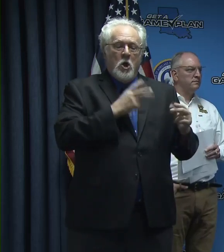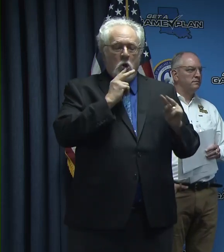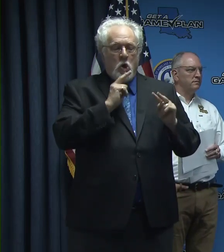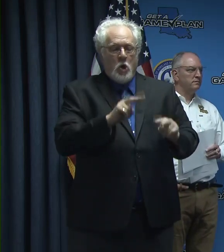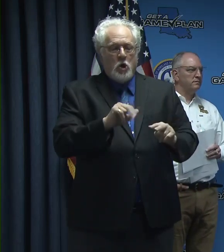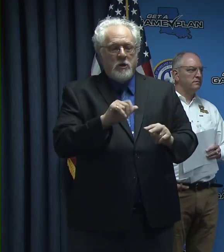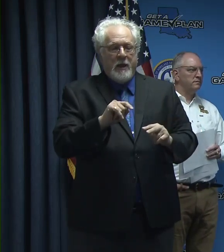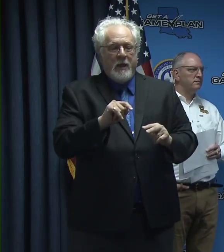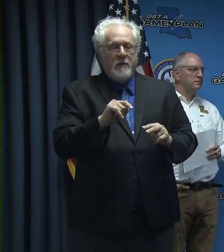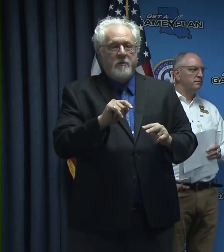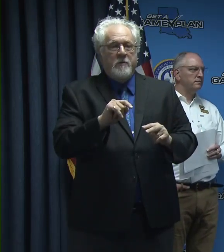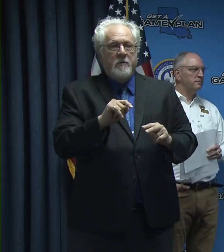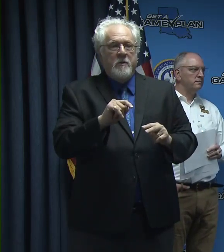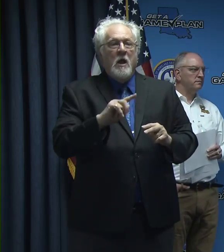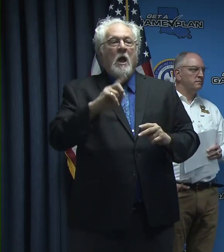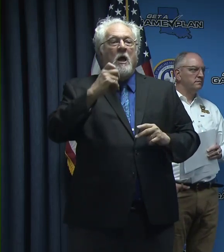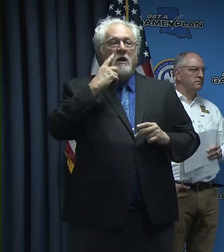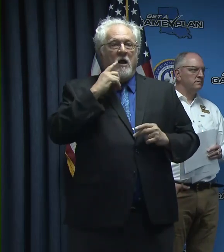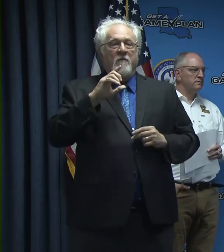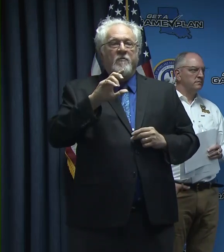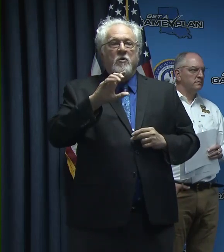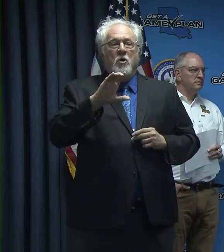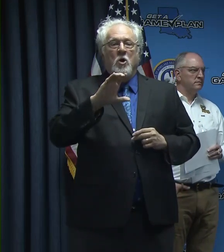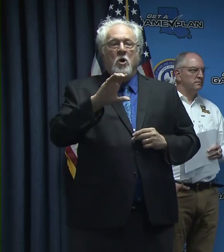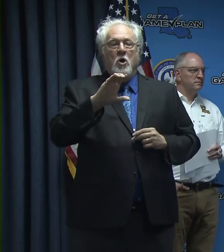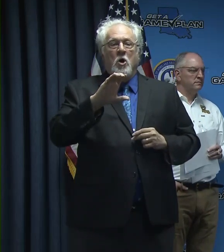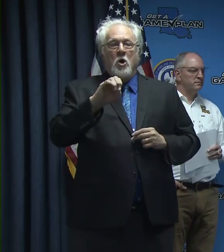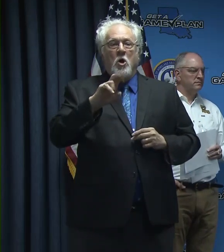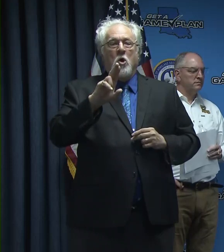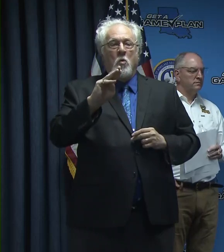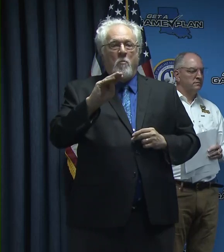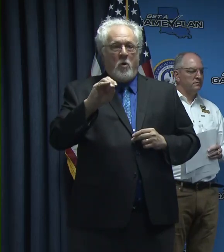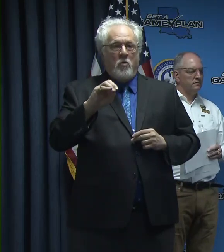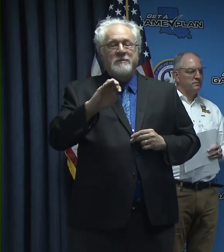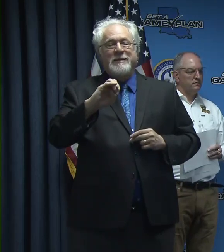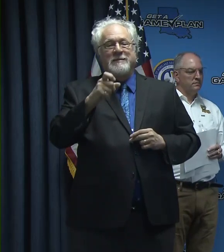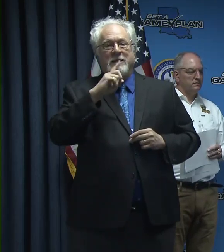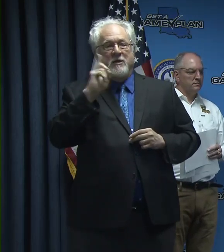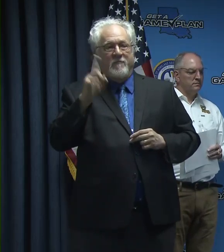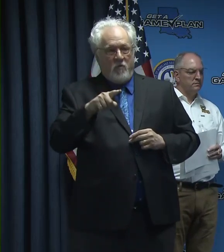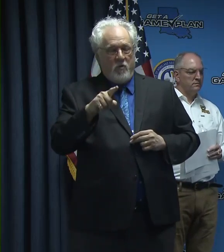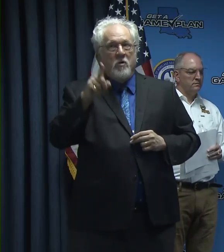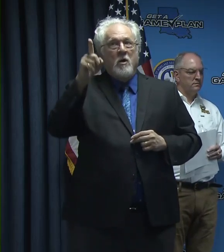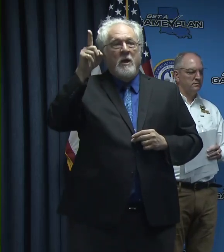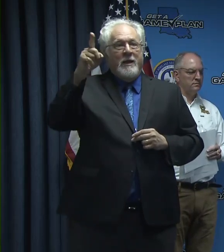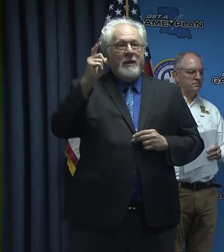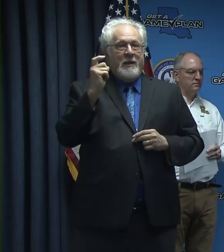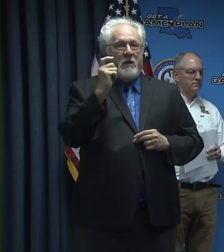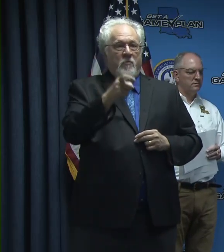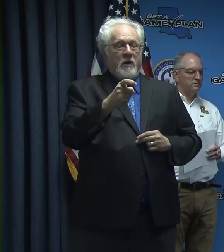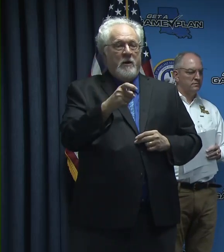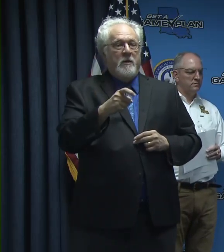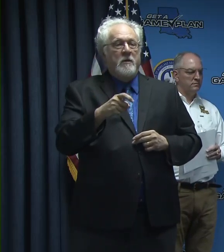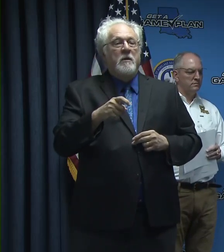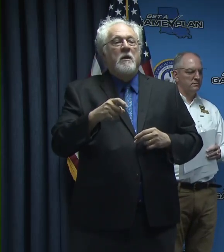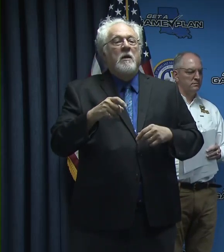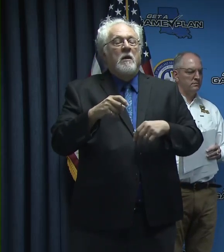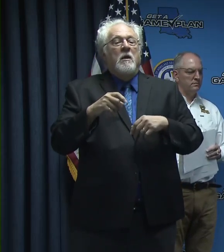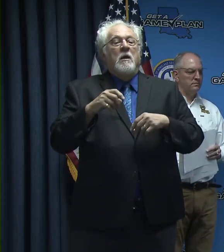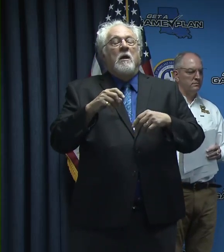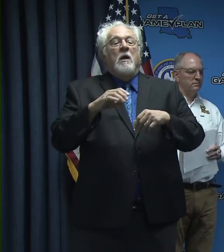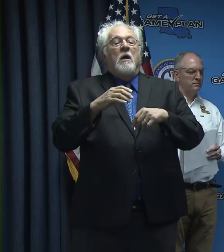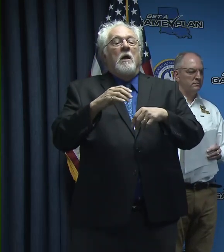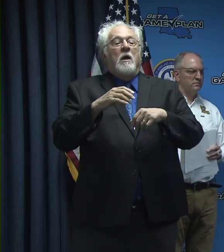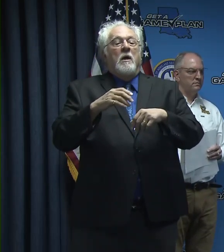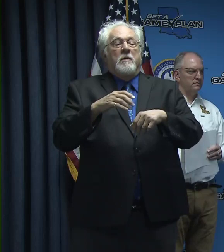at the Governor Andrew Cuomo's executive order where he granted immunity for doctors and